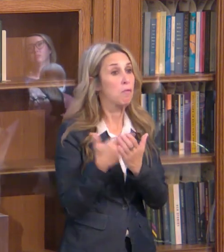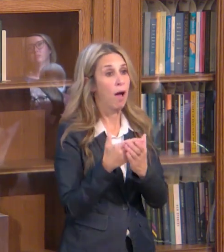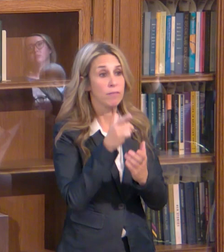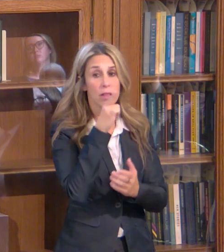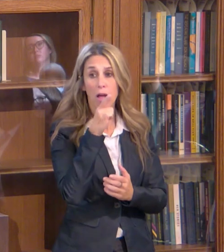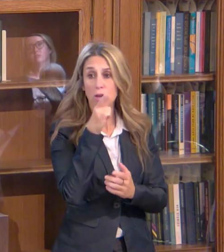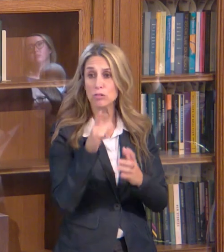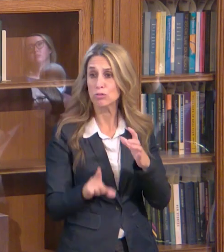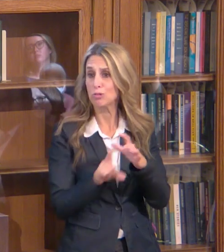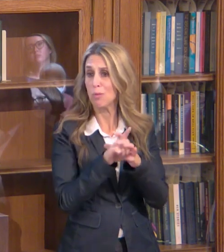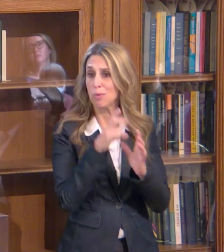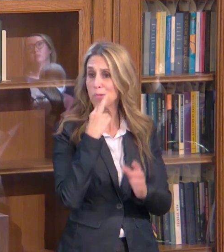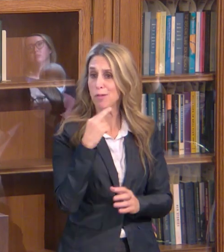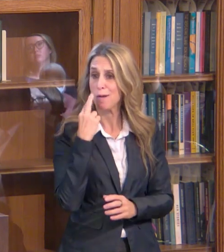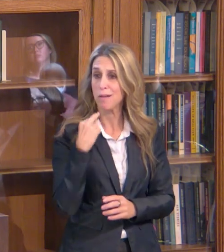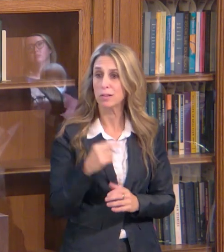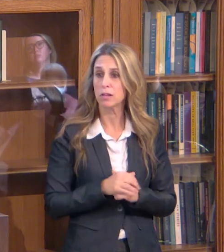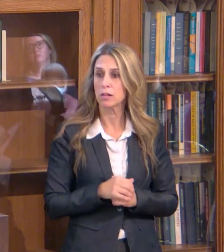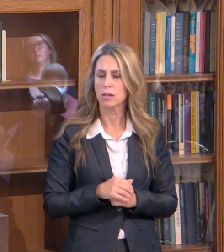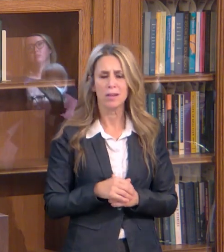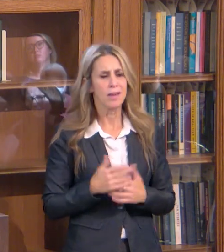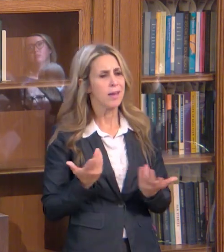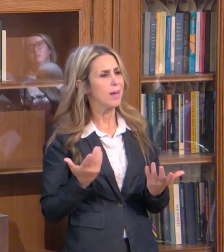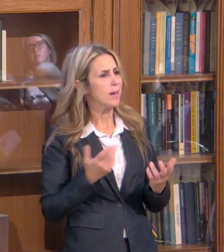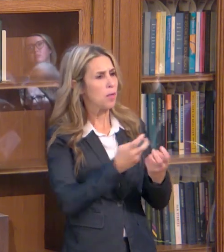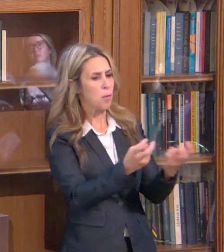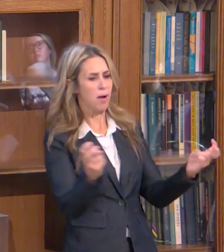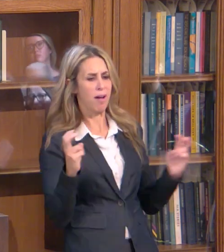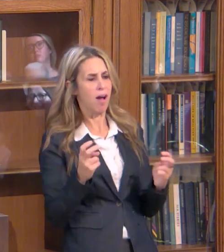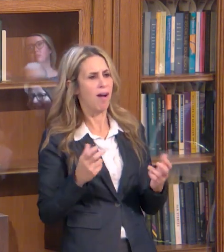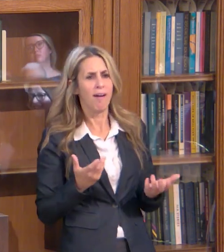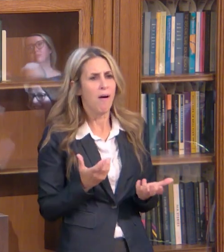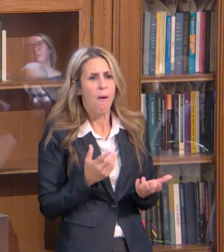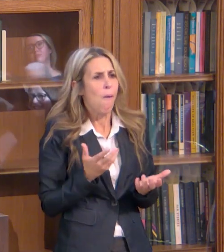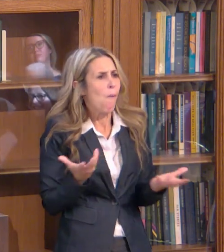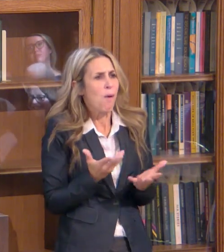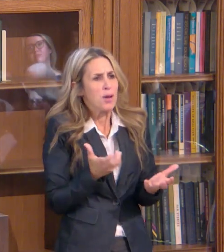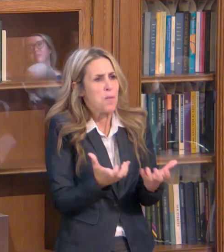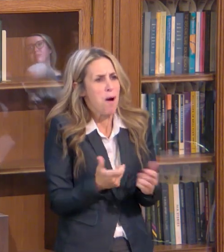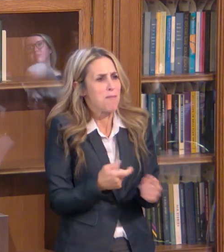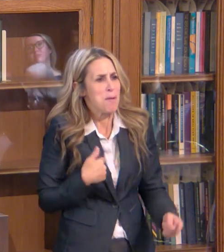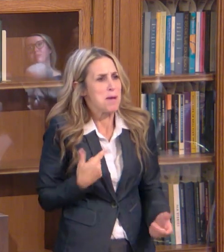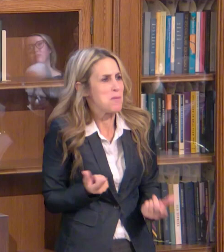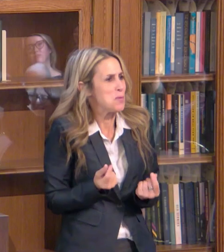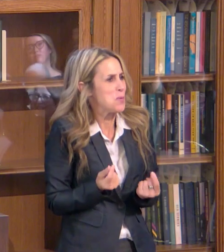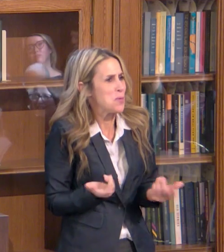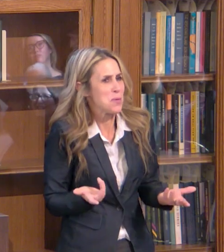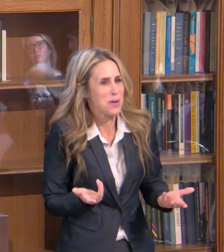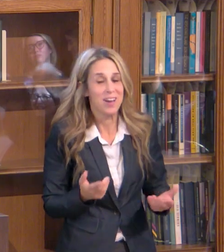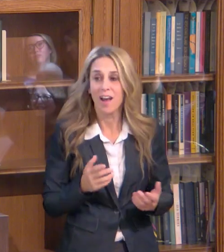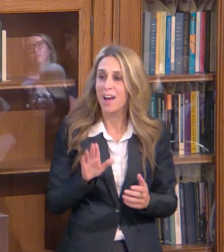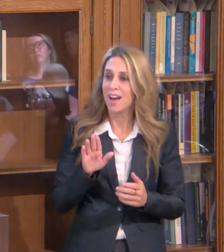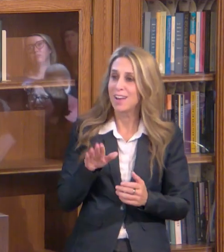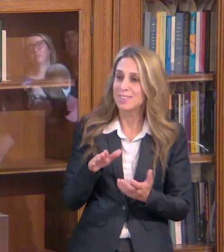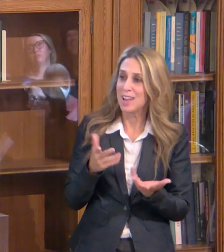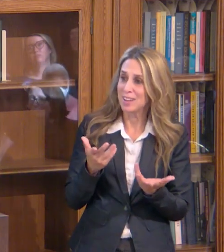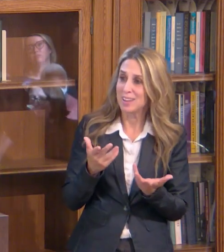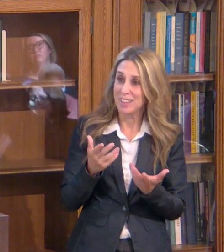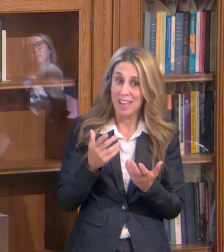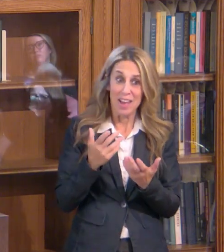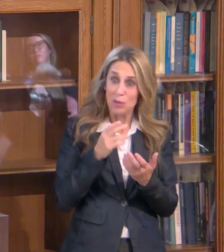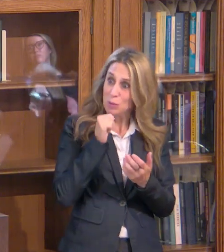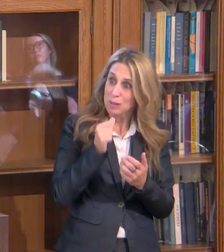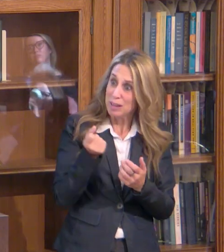all were seated he said what do you all want me to do and I said doc you didn't ask me that as we were